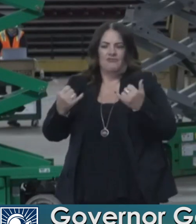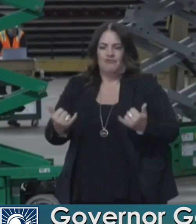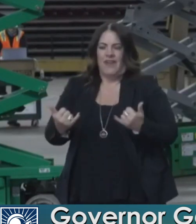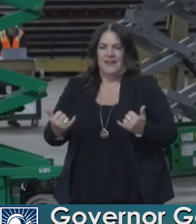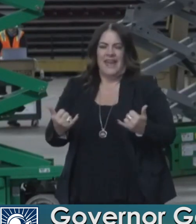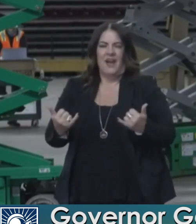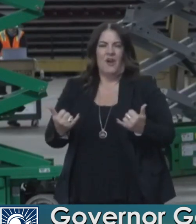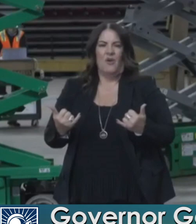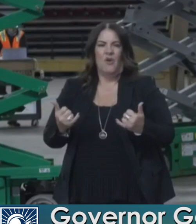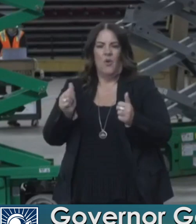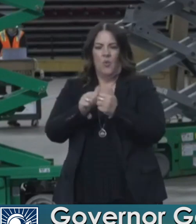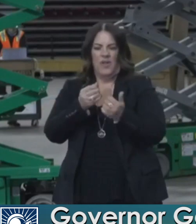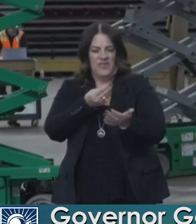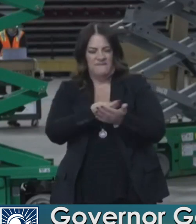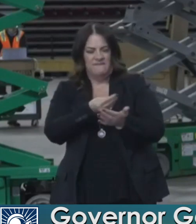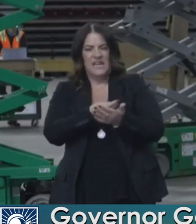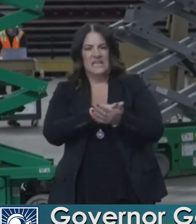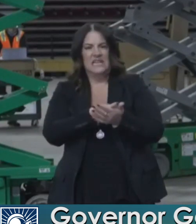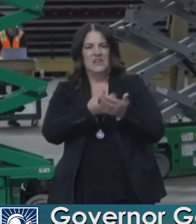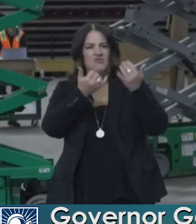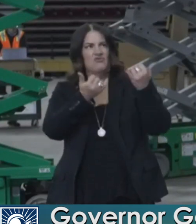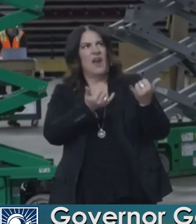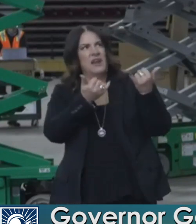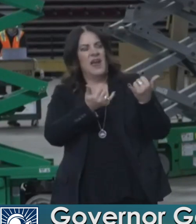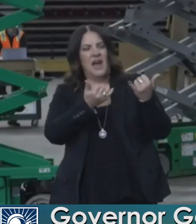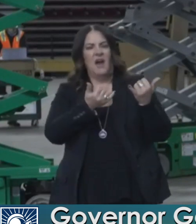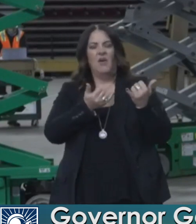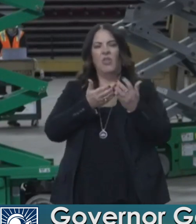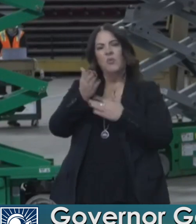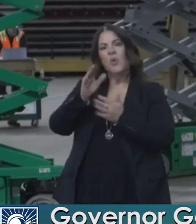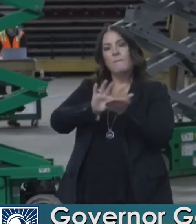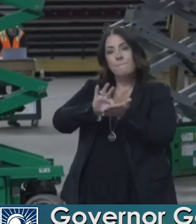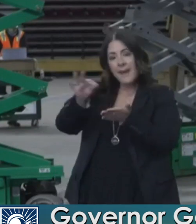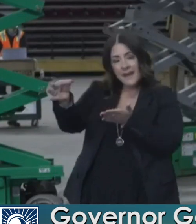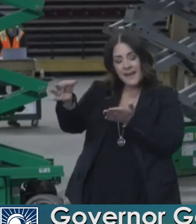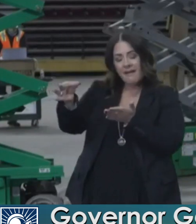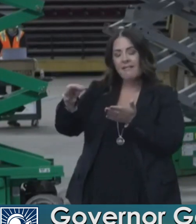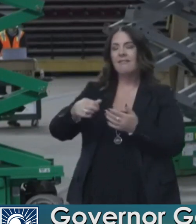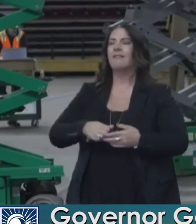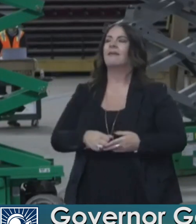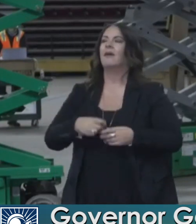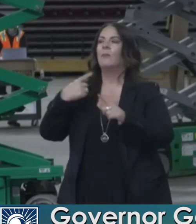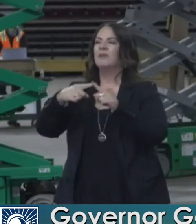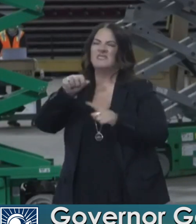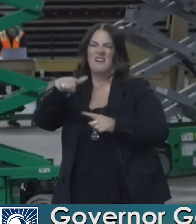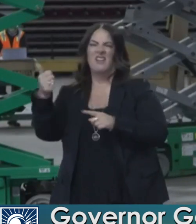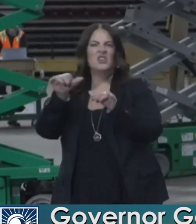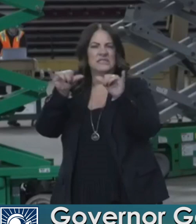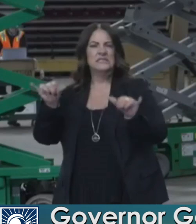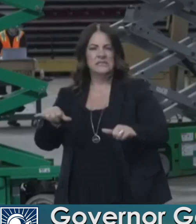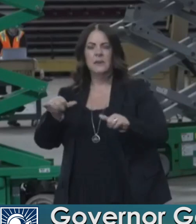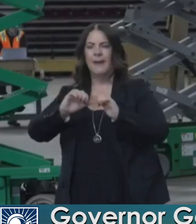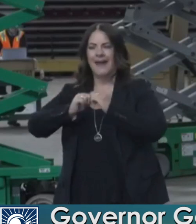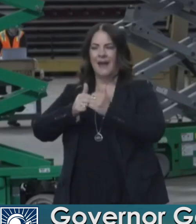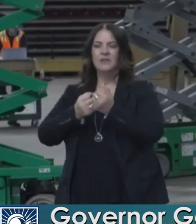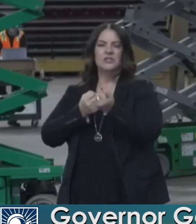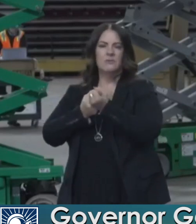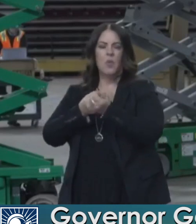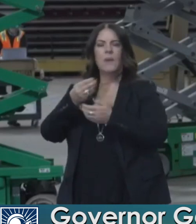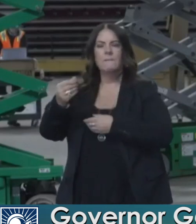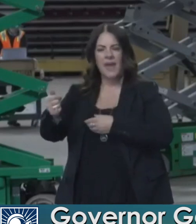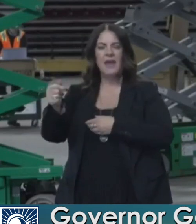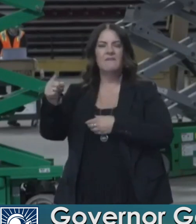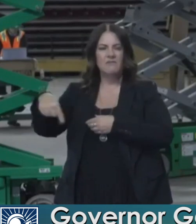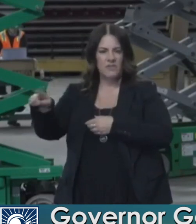existing funding systems, be it the Medi-Cal system, other systems of support,